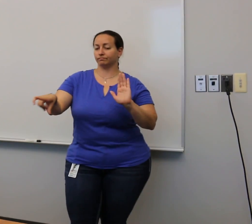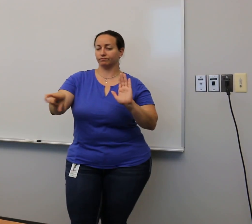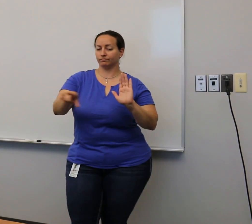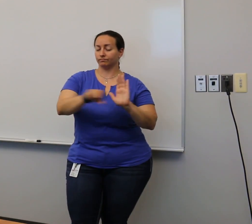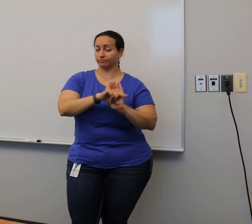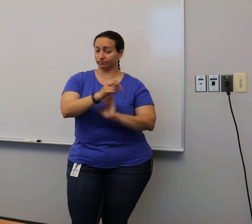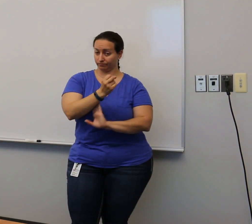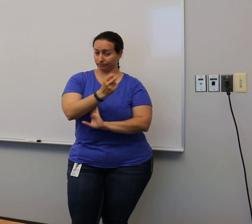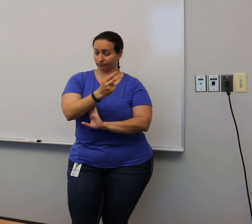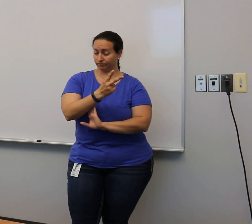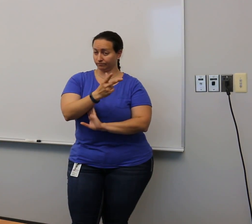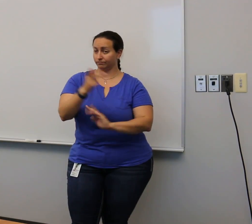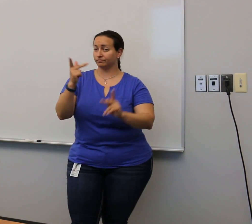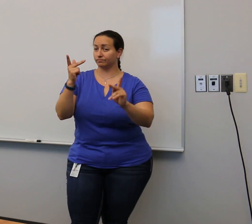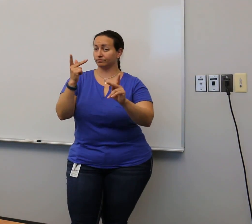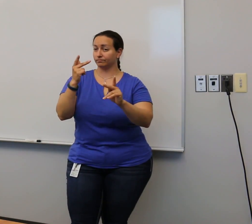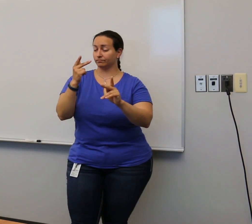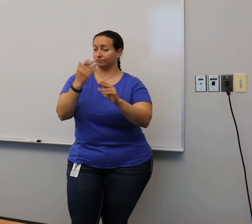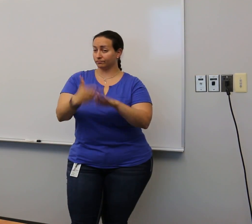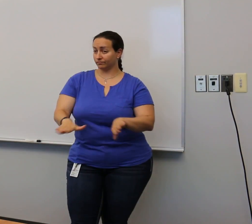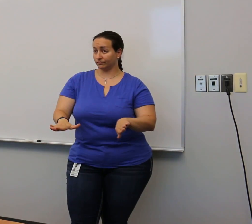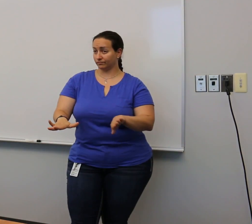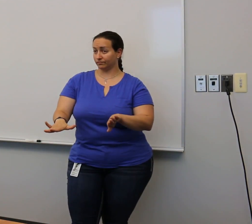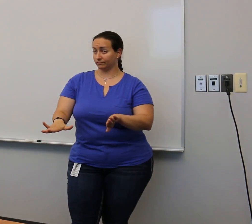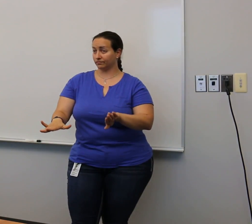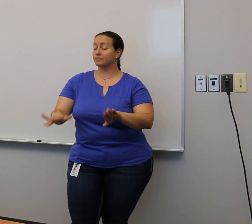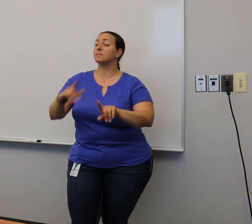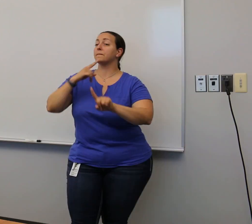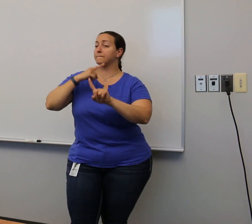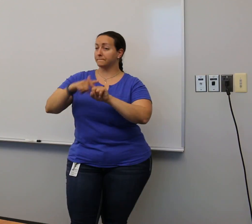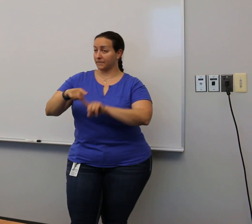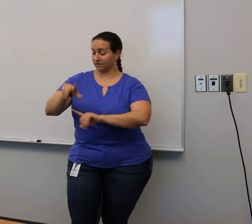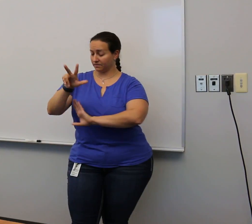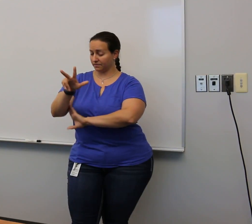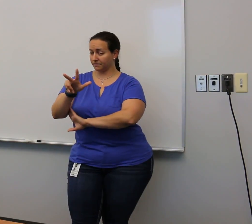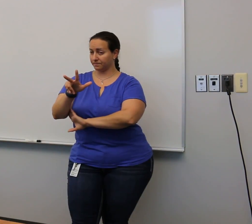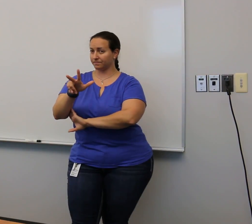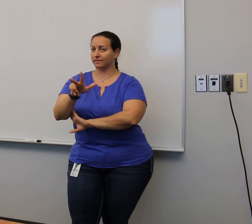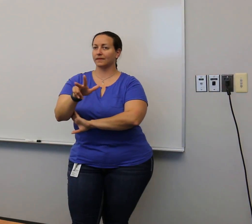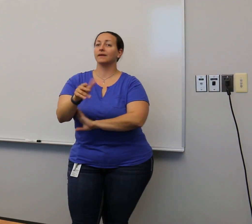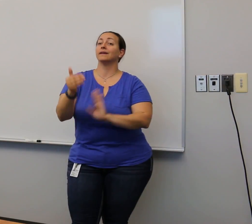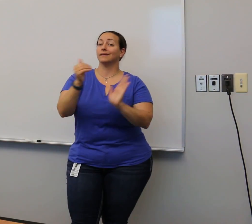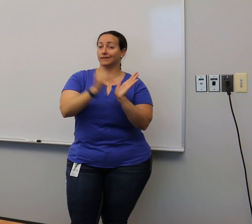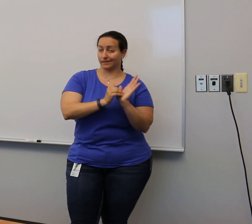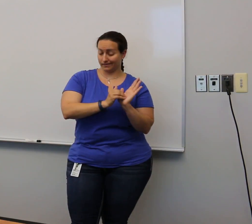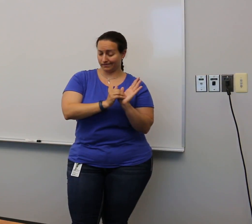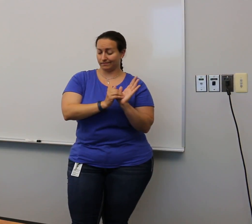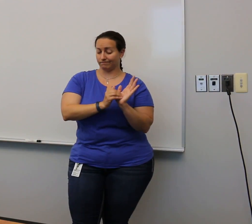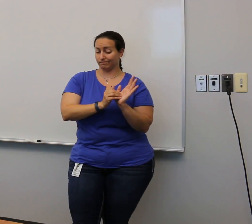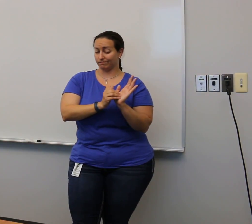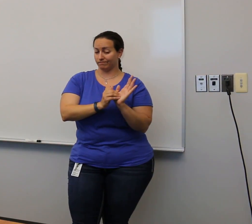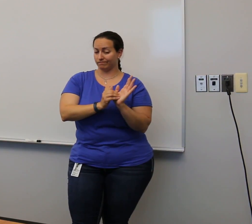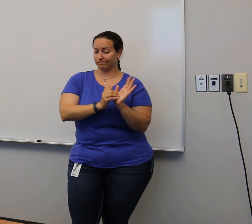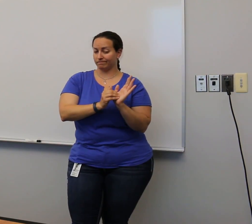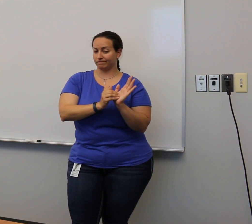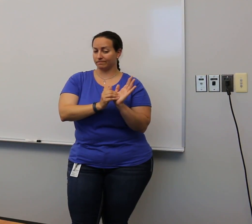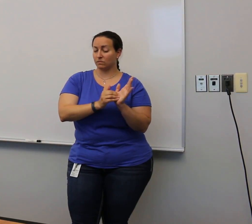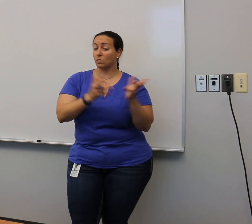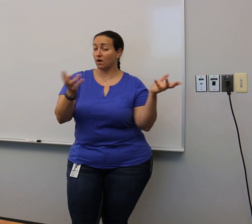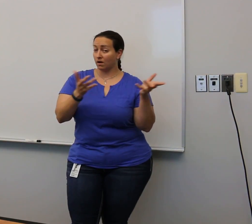by 3, positive 3. Again, I have a negative number divided by a positive number. So my overall